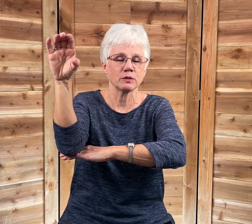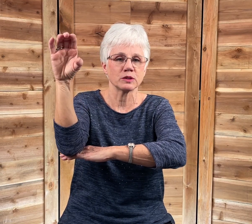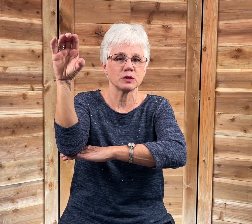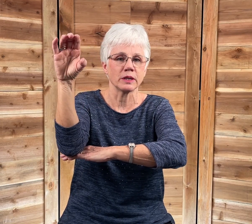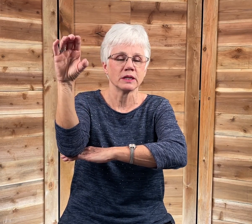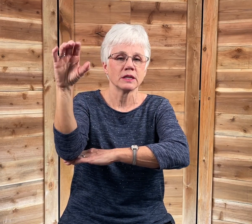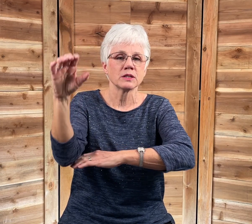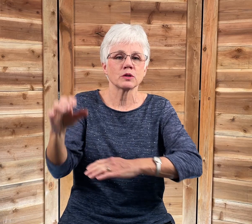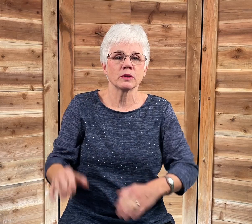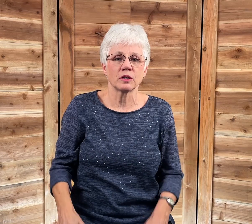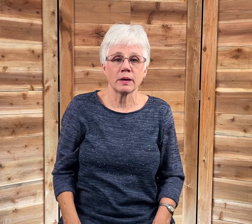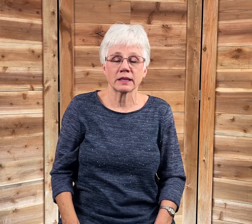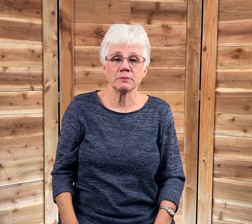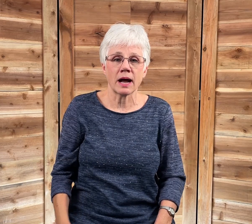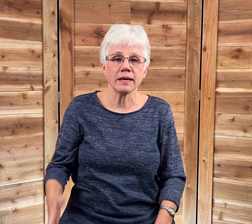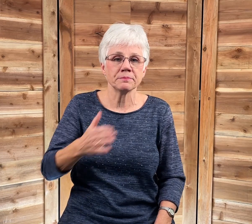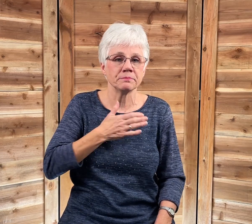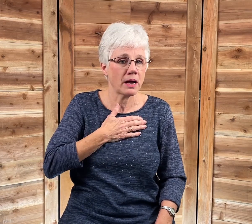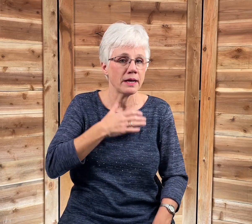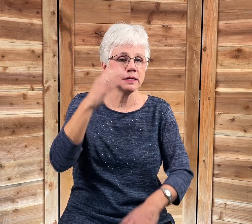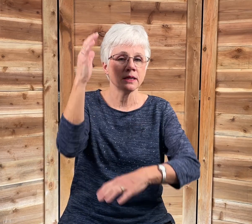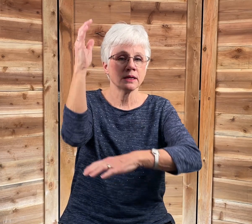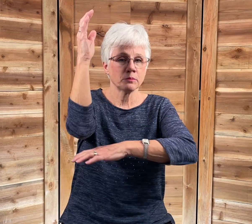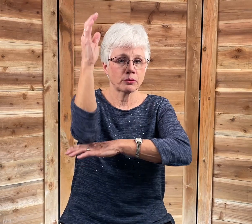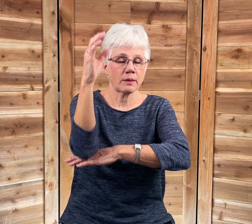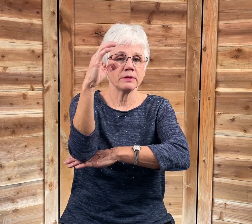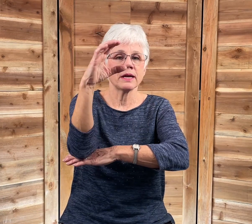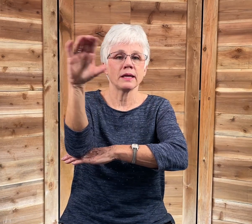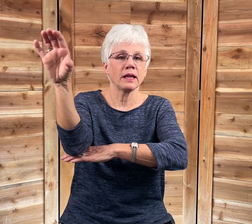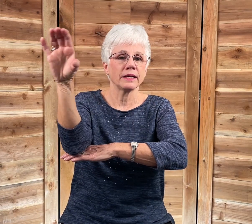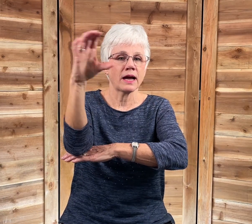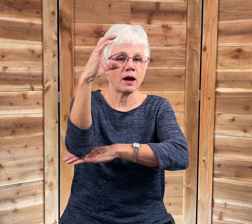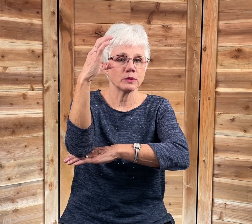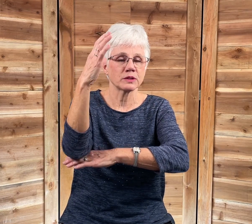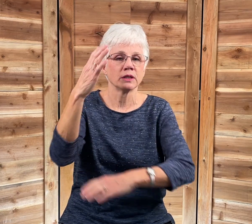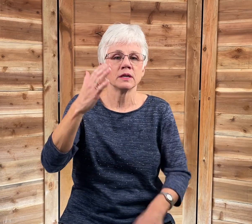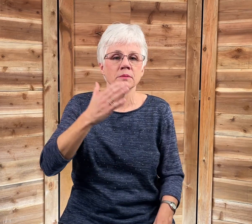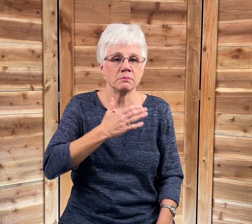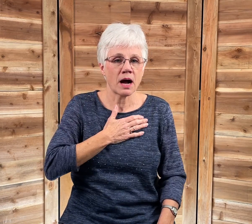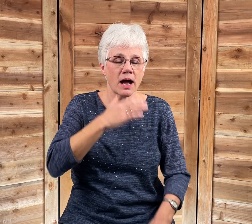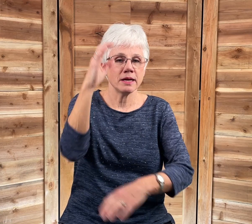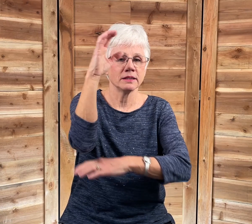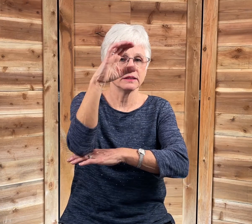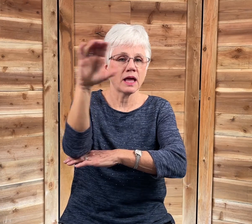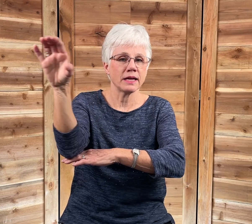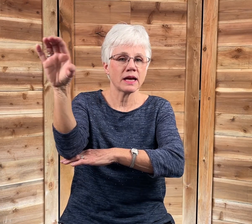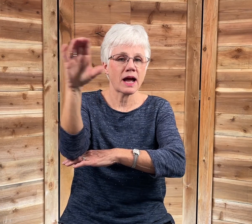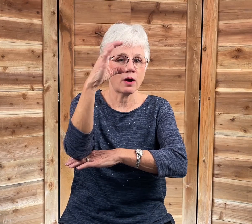the lighthouse is doing. So we're going to go back to my, prop your hand, lighthouse.